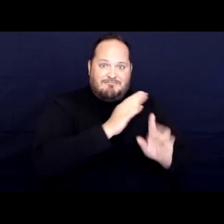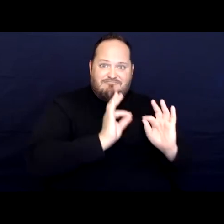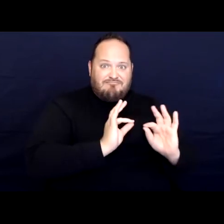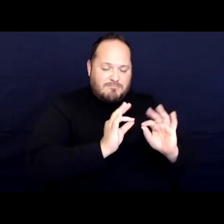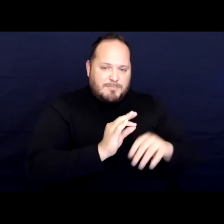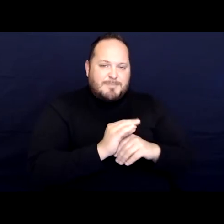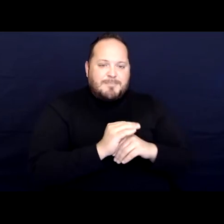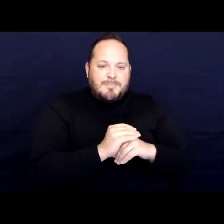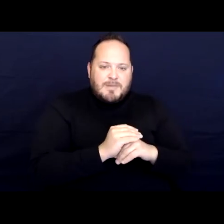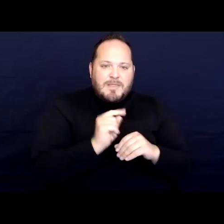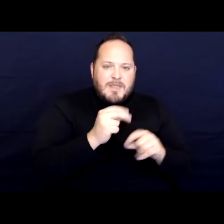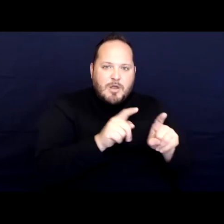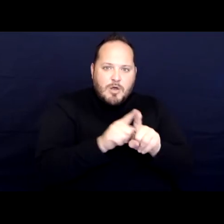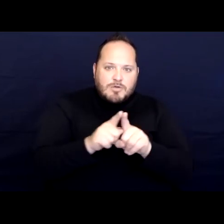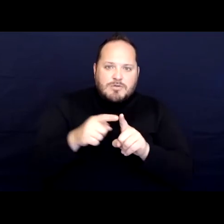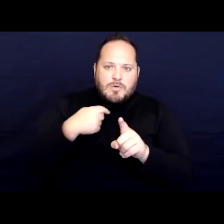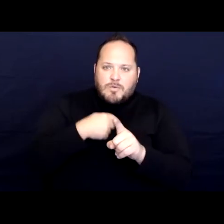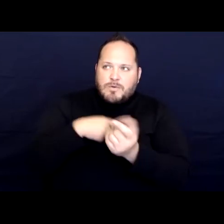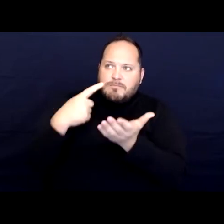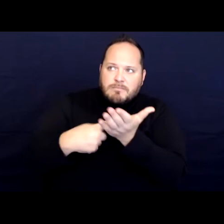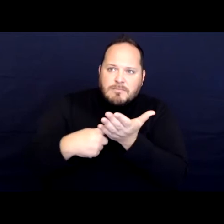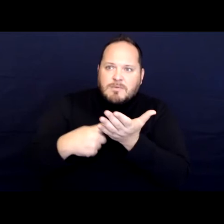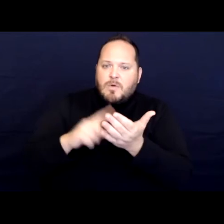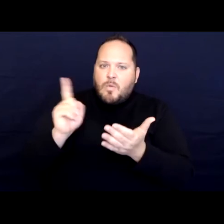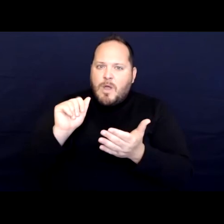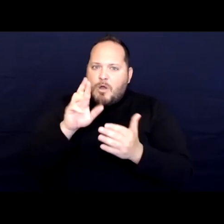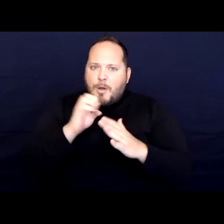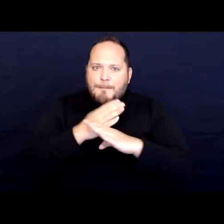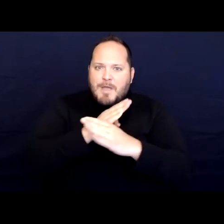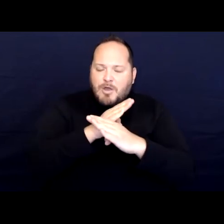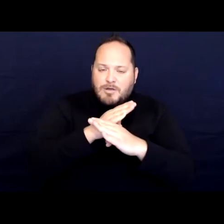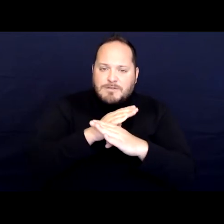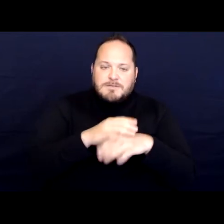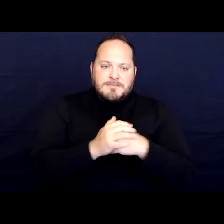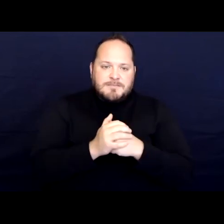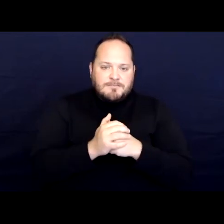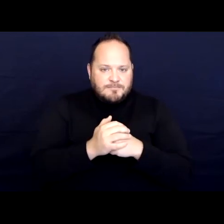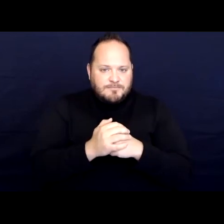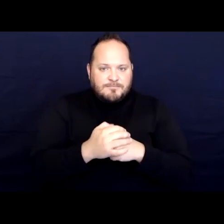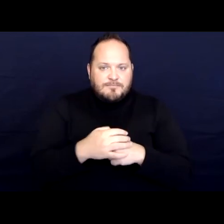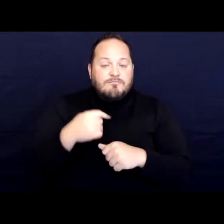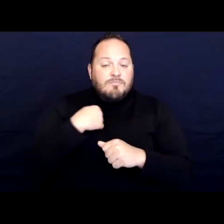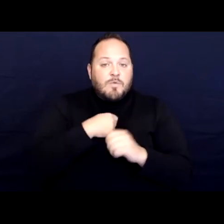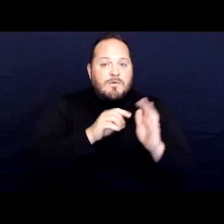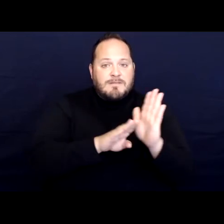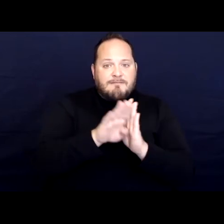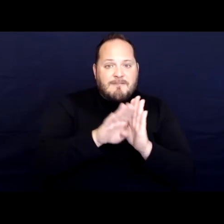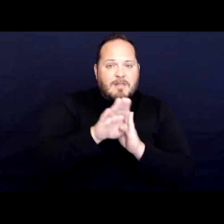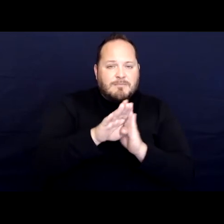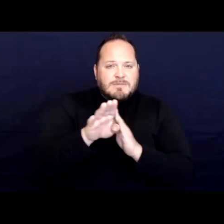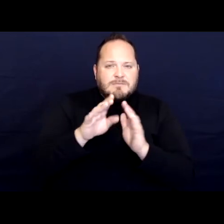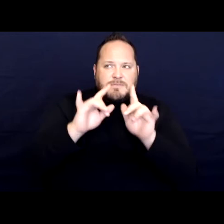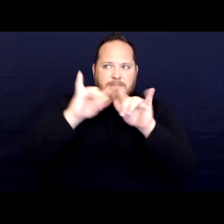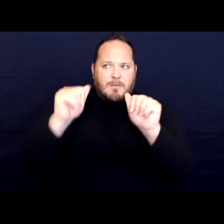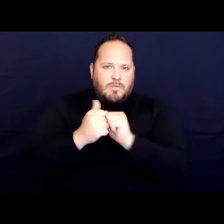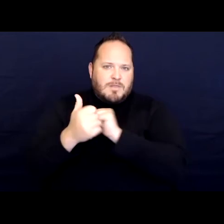where those barriers are. And we developed in concert with the county some of the first programs that were